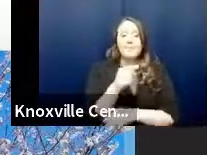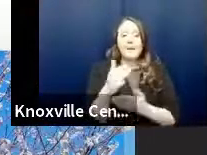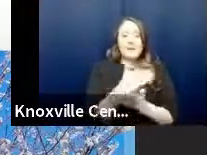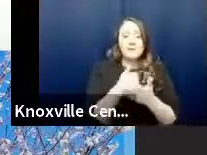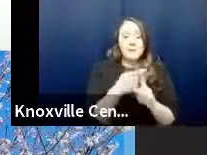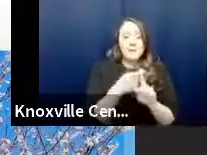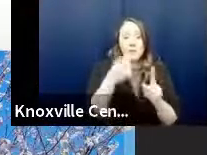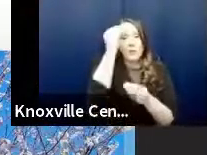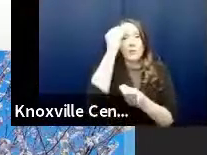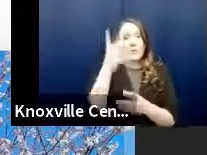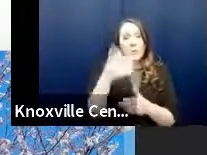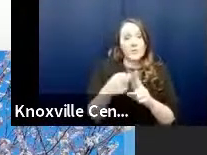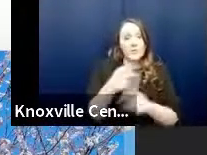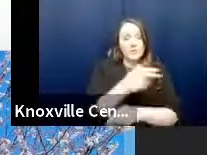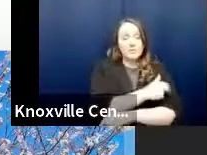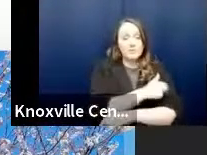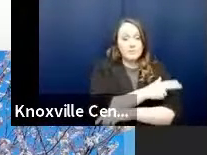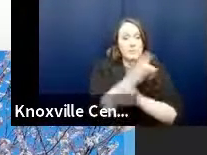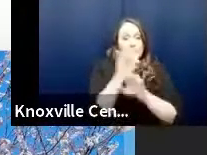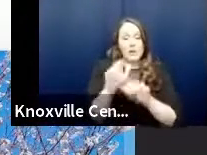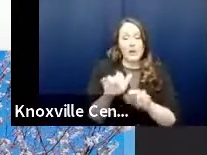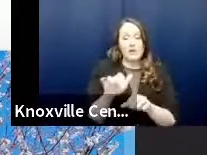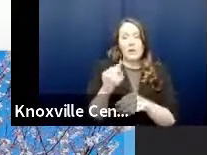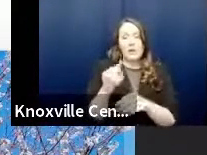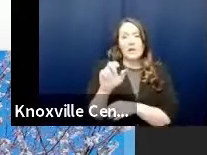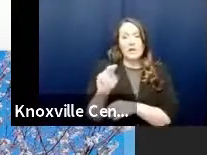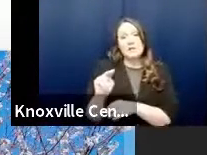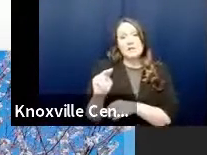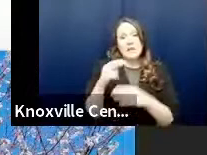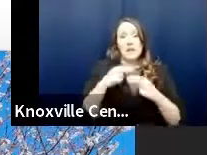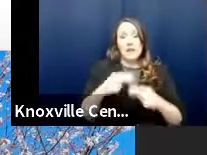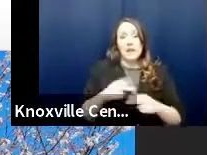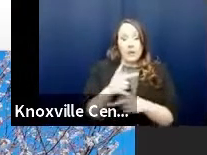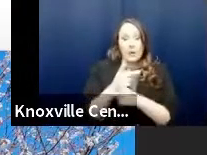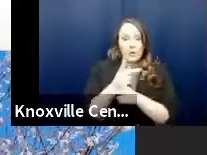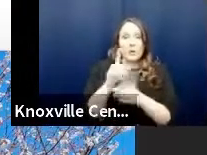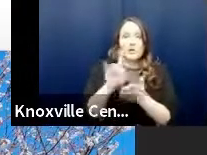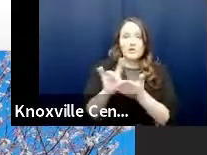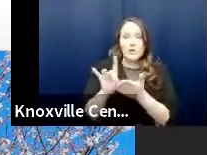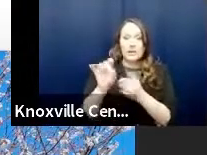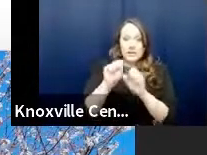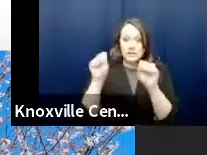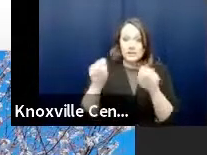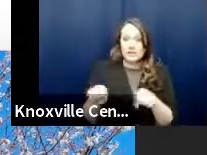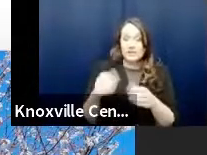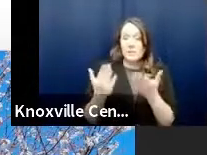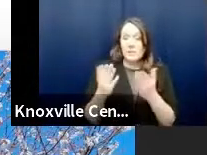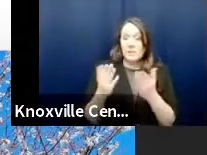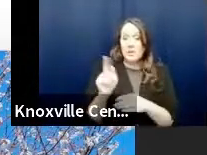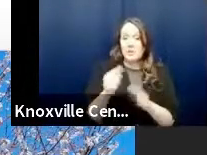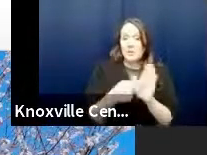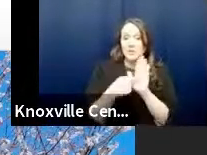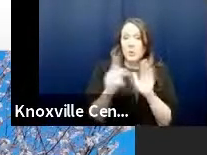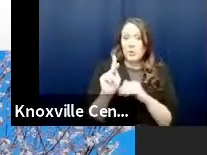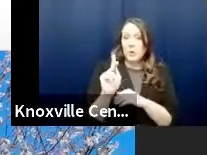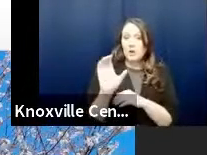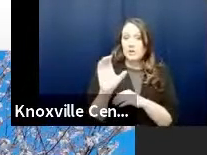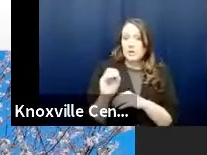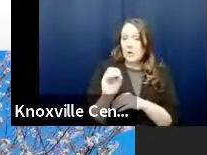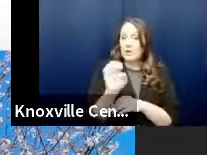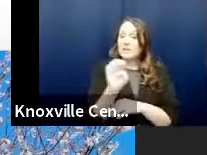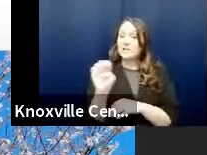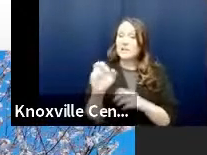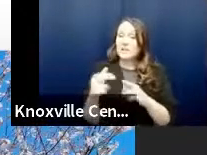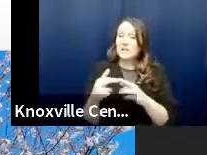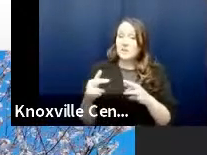information hospitals put into the Tennessee Healthcare Resource Tracking System, or HERTS, and it may reflect Knox County, the East Region, or